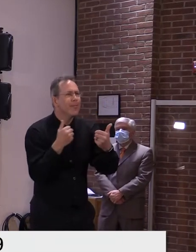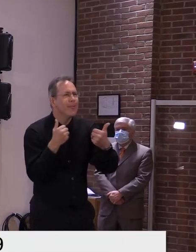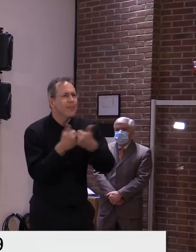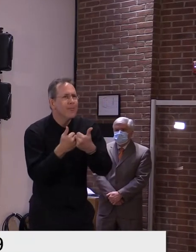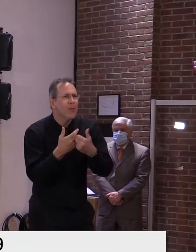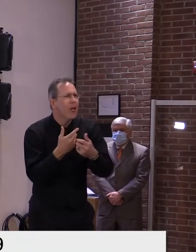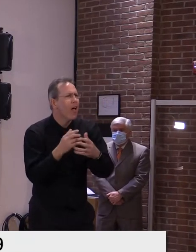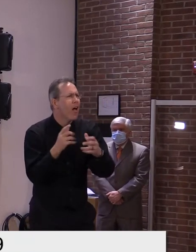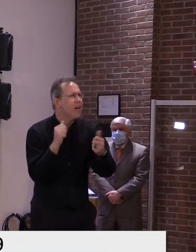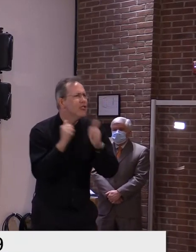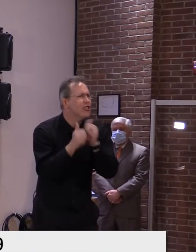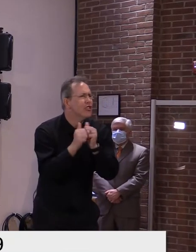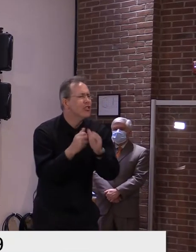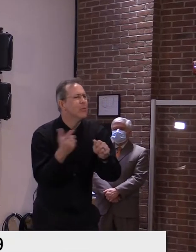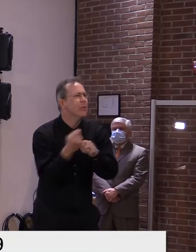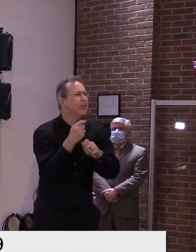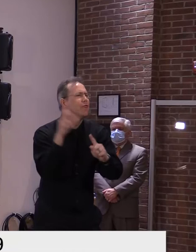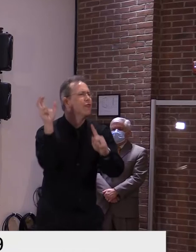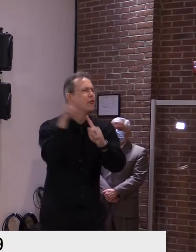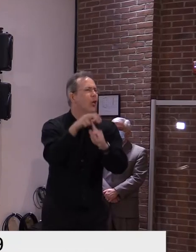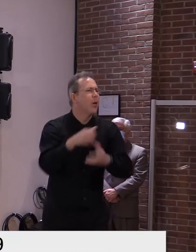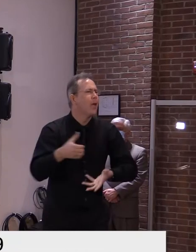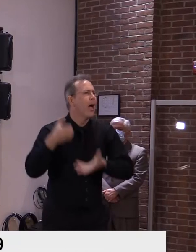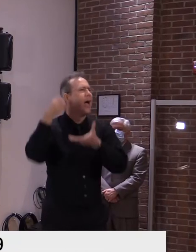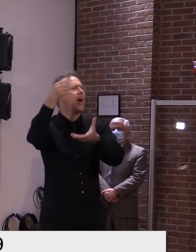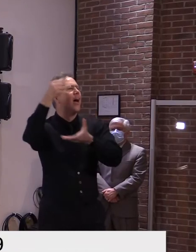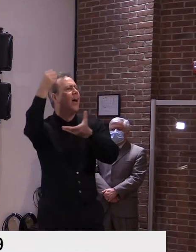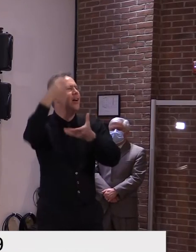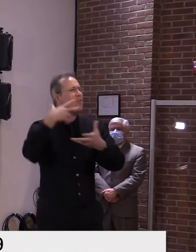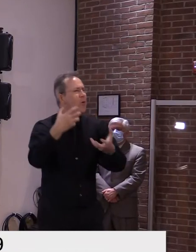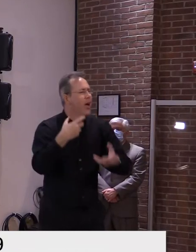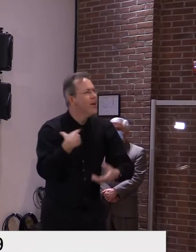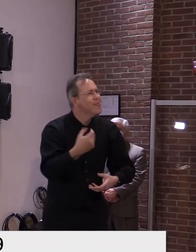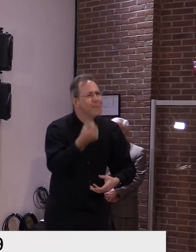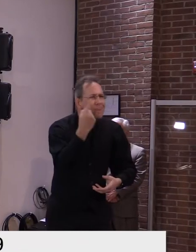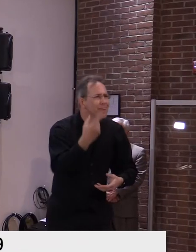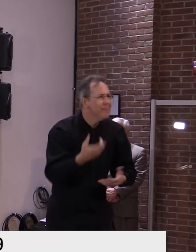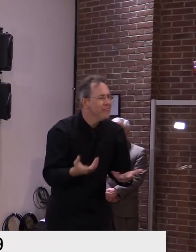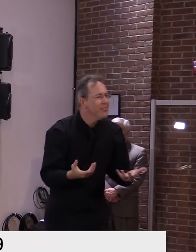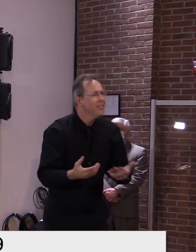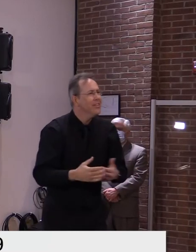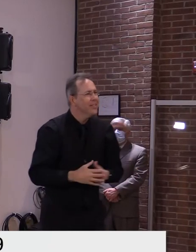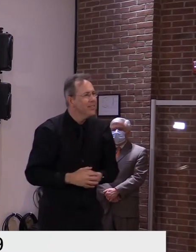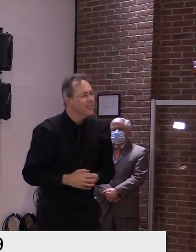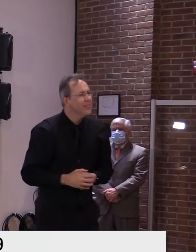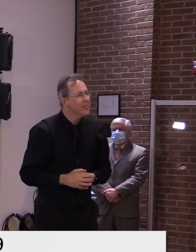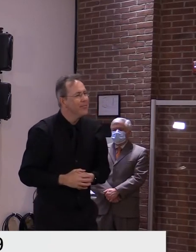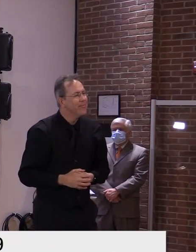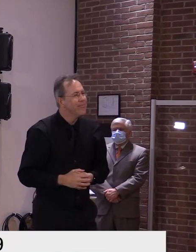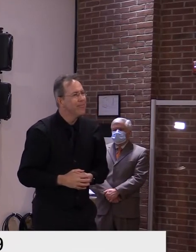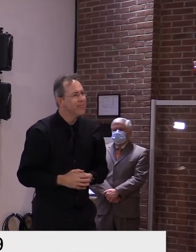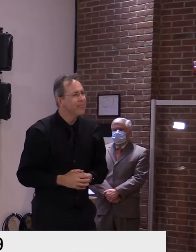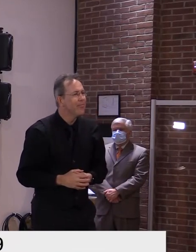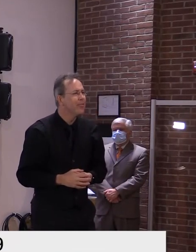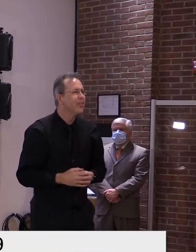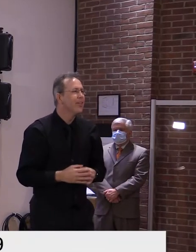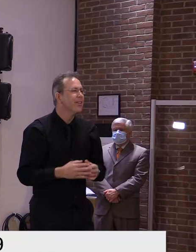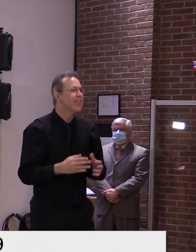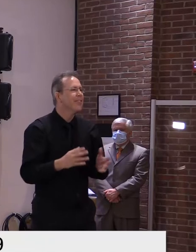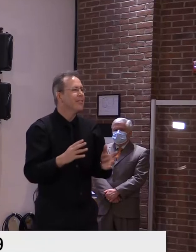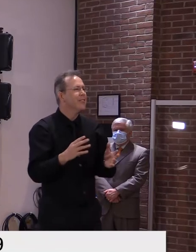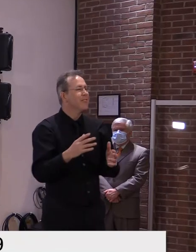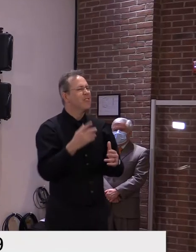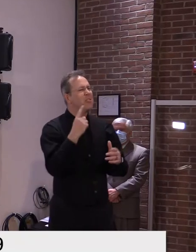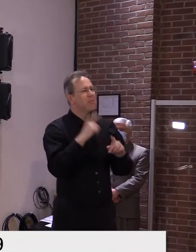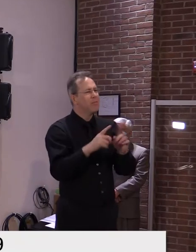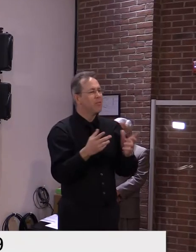was quite clear. And just one other additional point, it is a little different if you're in an auditorium like we're